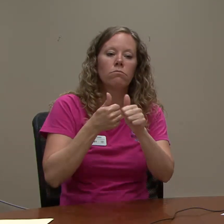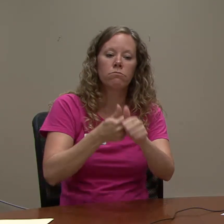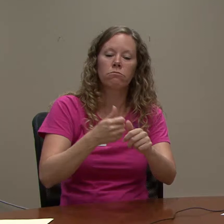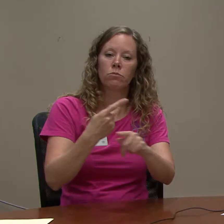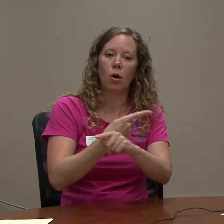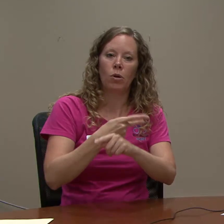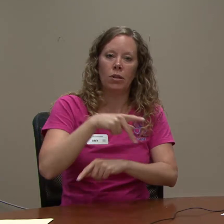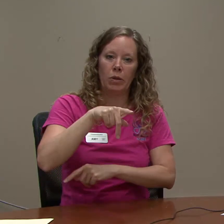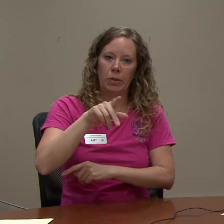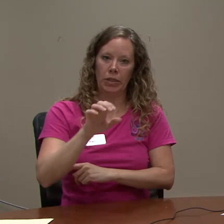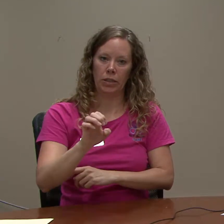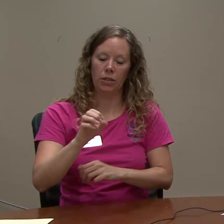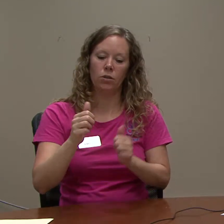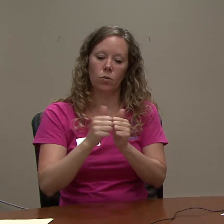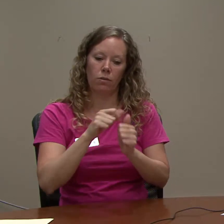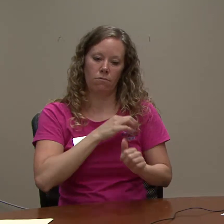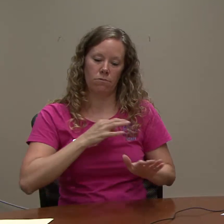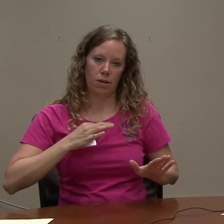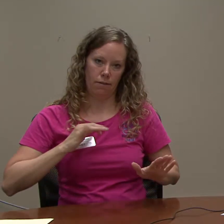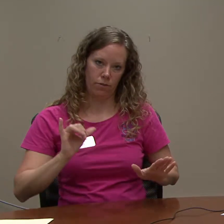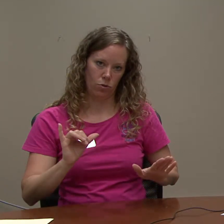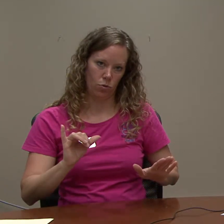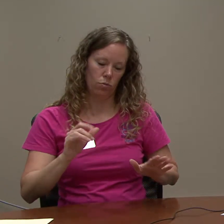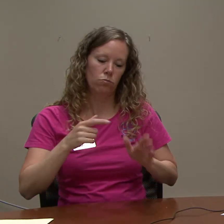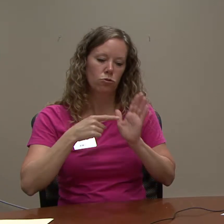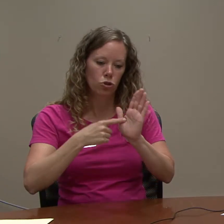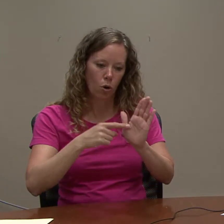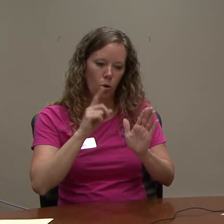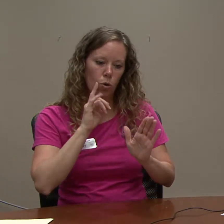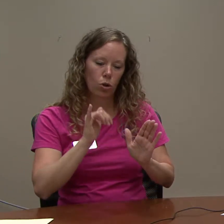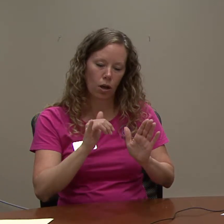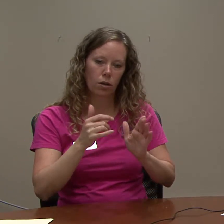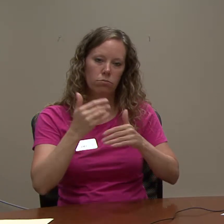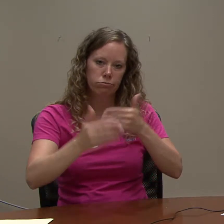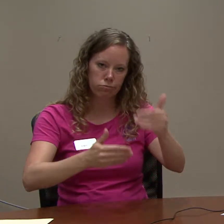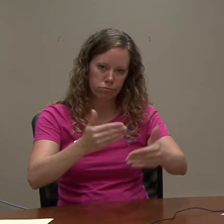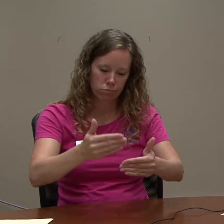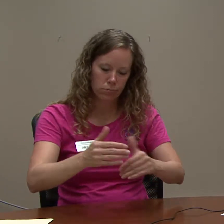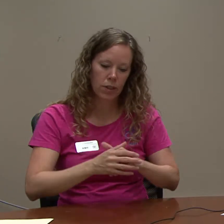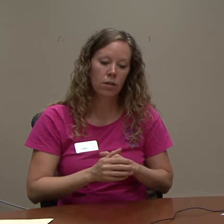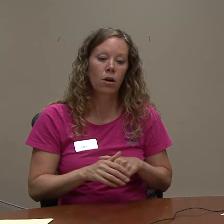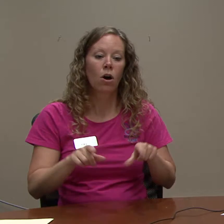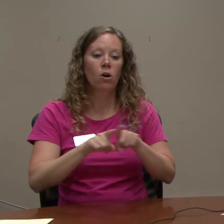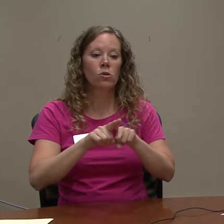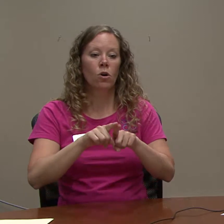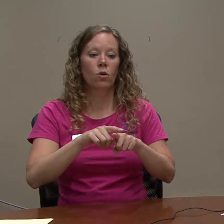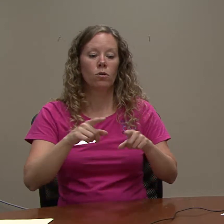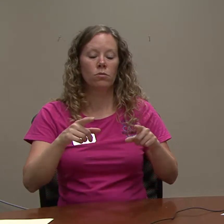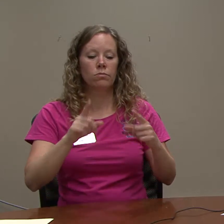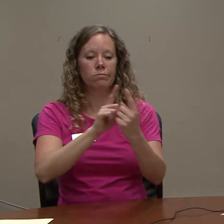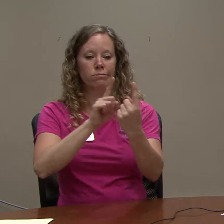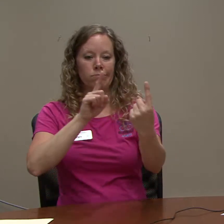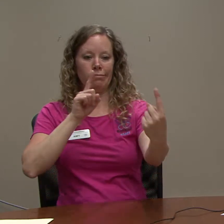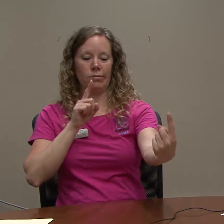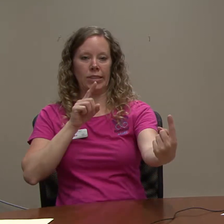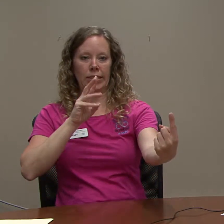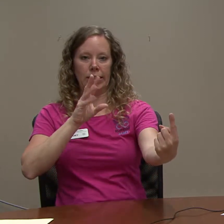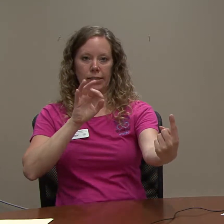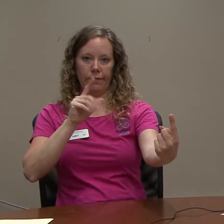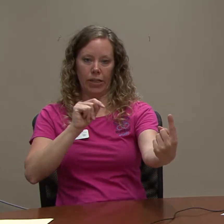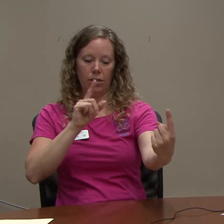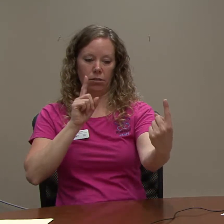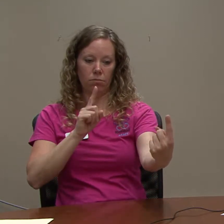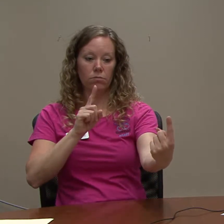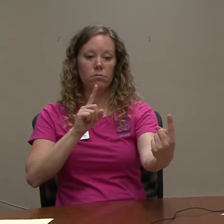The visitor also agrees to practice physical distancing, a distance of 2 meters, 6 feet from one another, except when at the